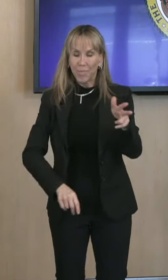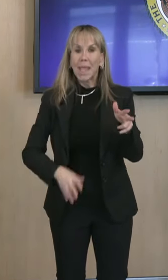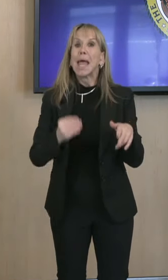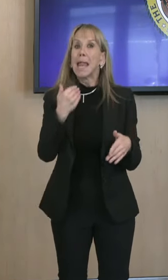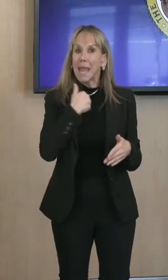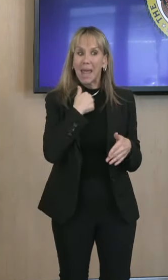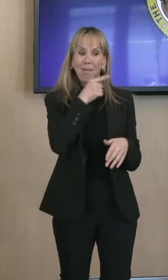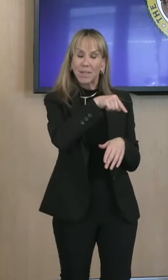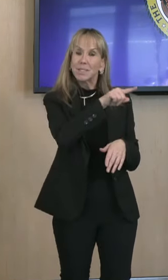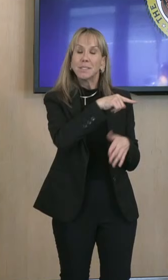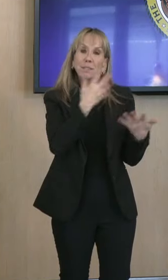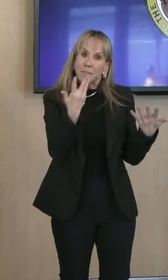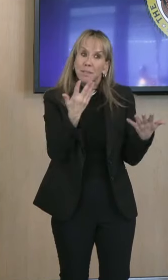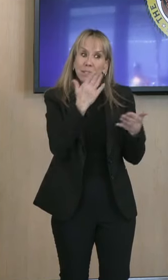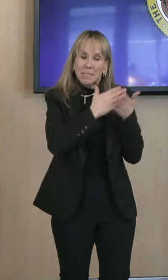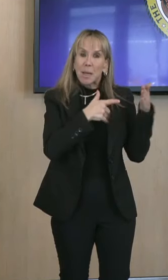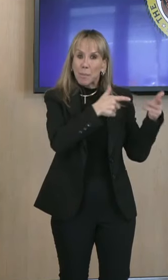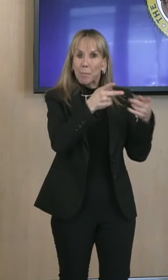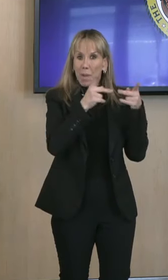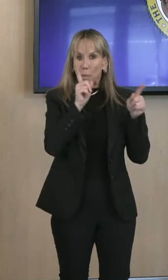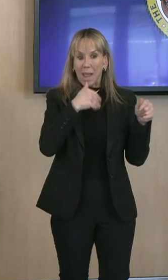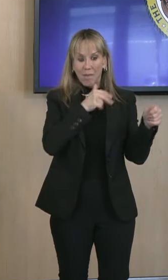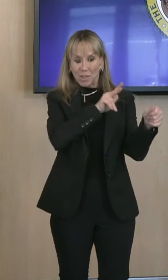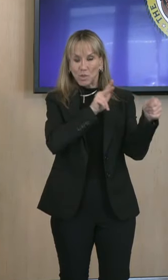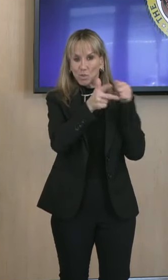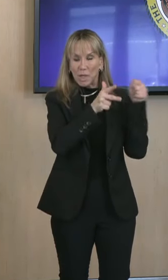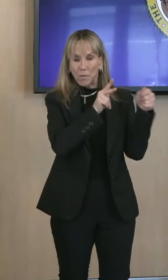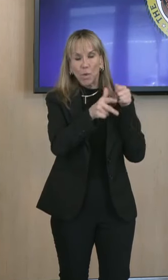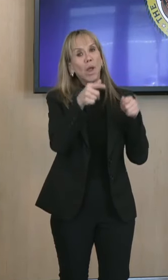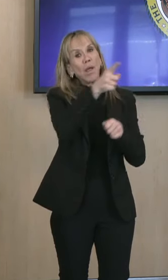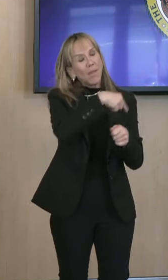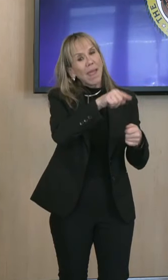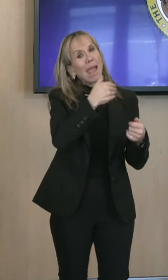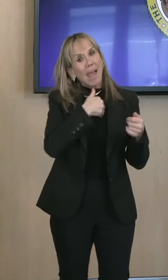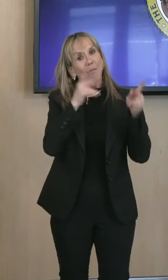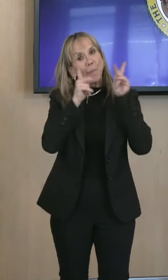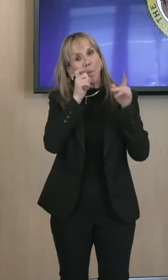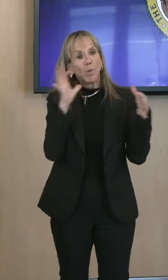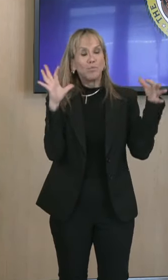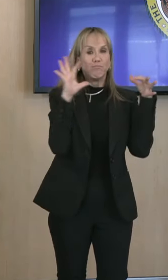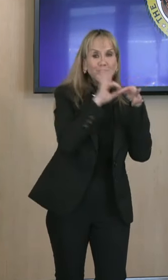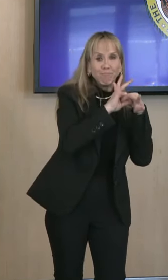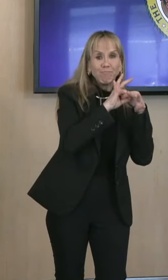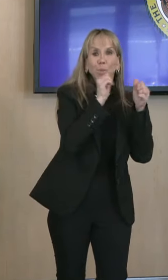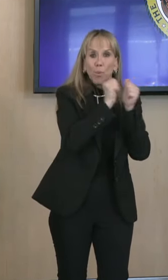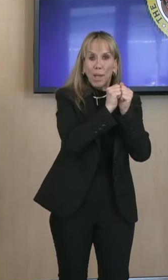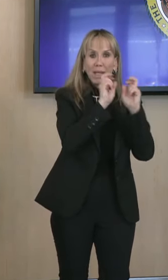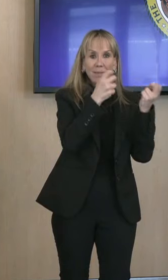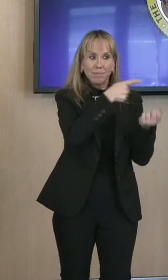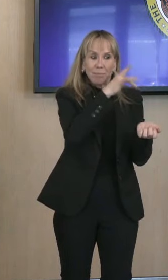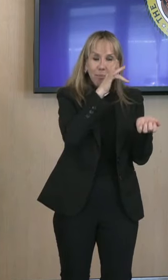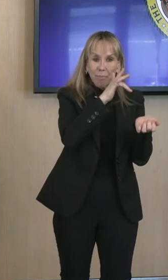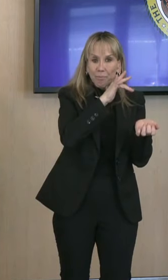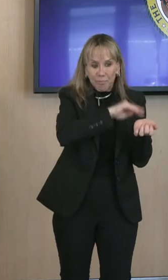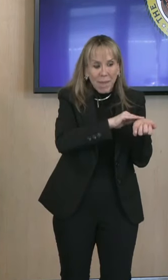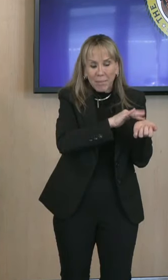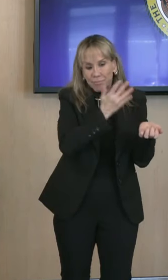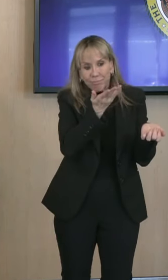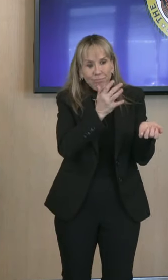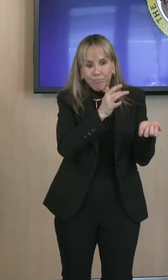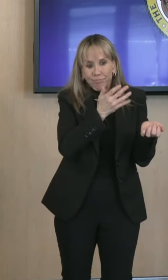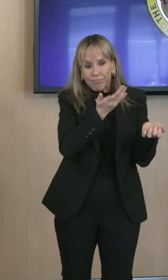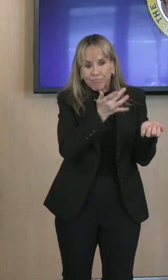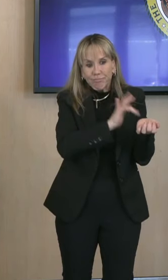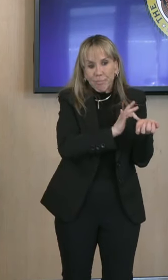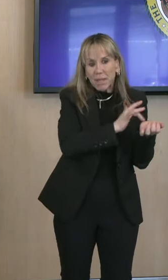includes established, if you would, individuals who are part of medical groups associated with the major health systems, but there are also